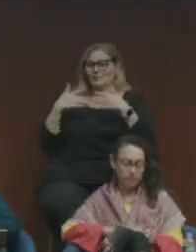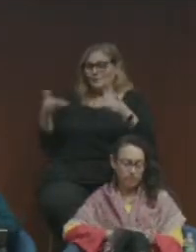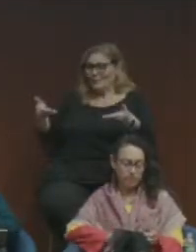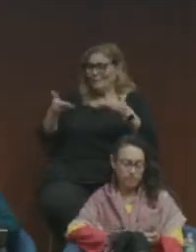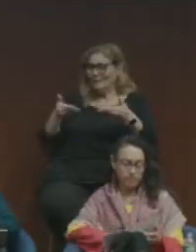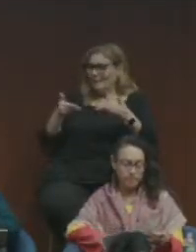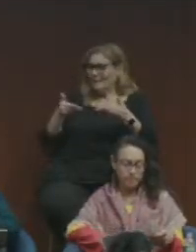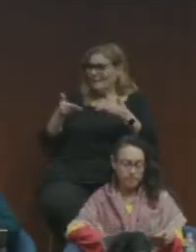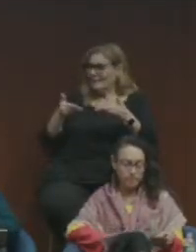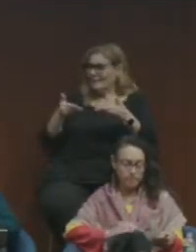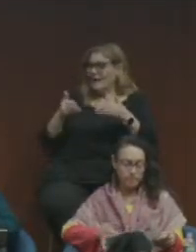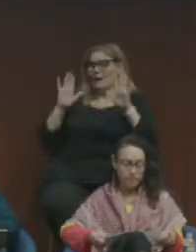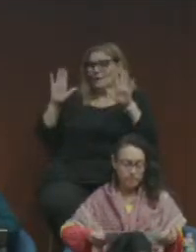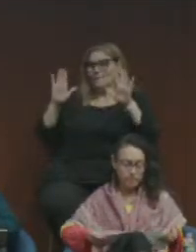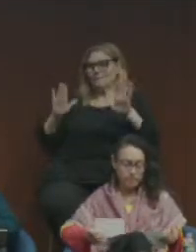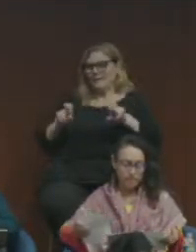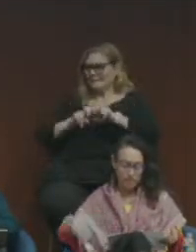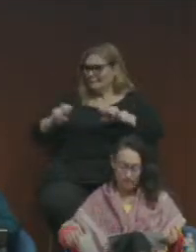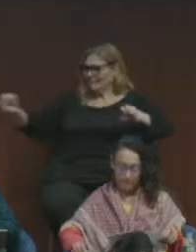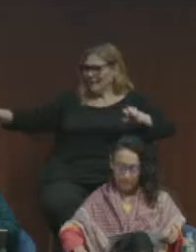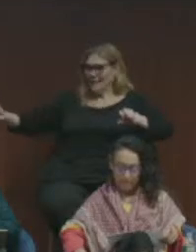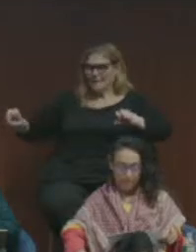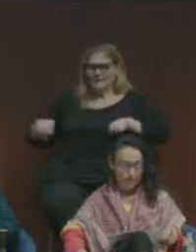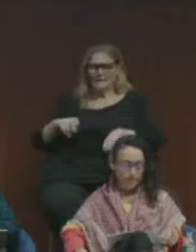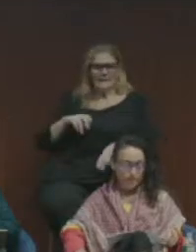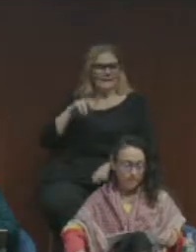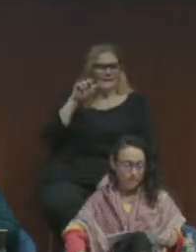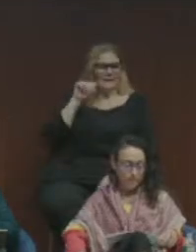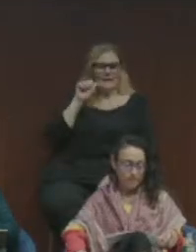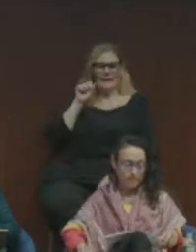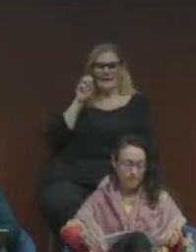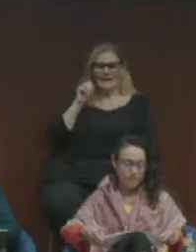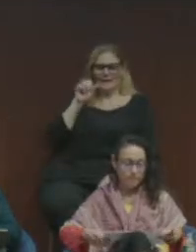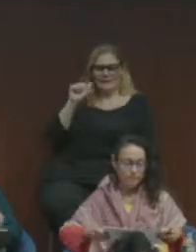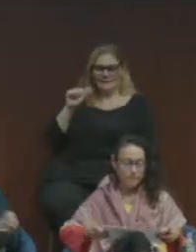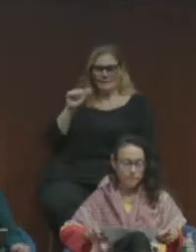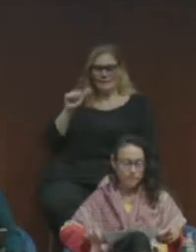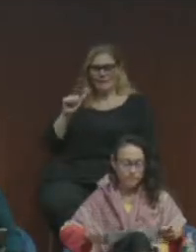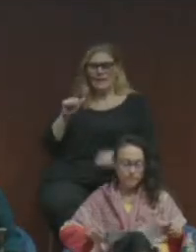invite our amazing panelists, Asmaa AbuMezied,